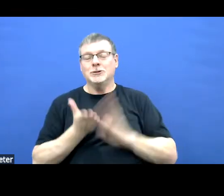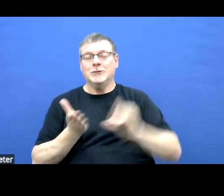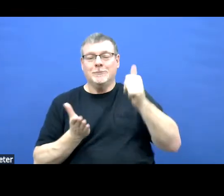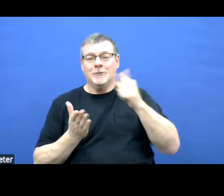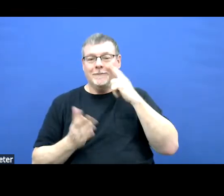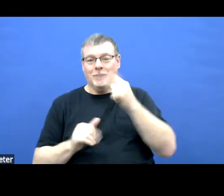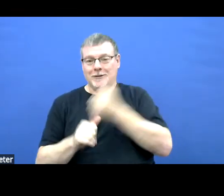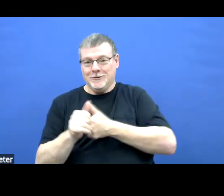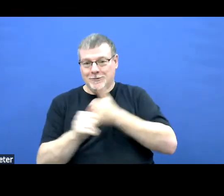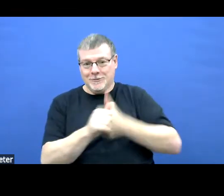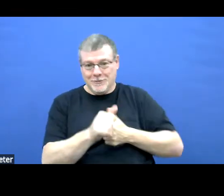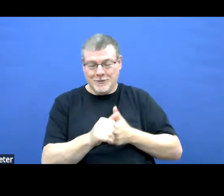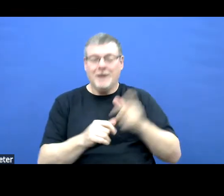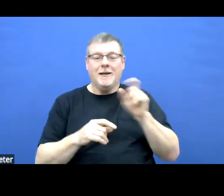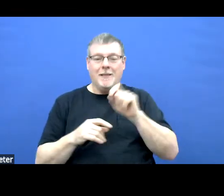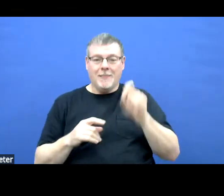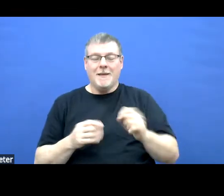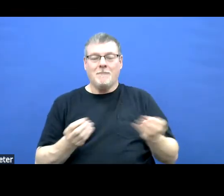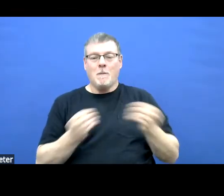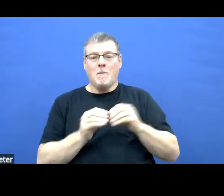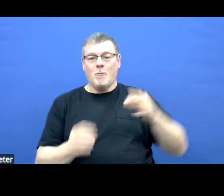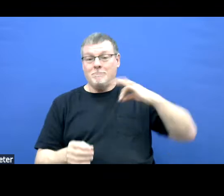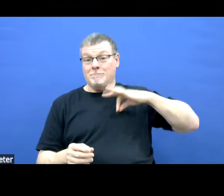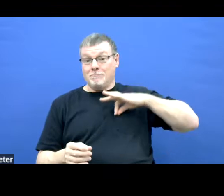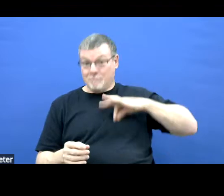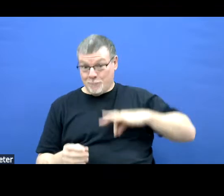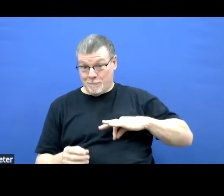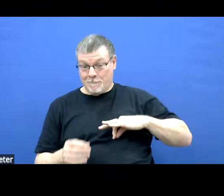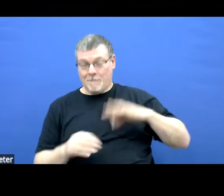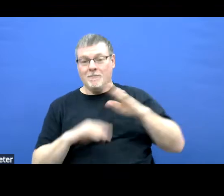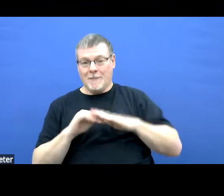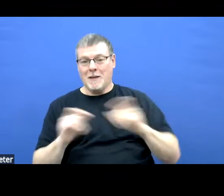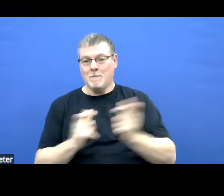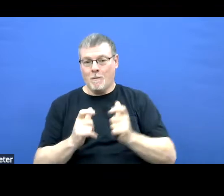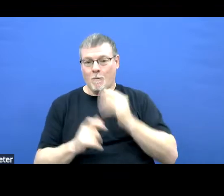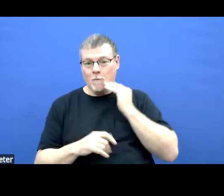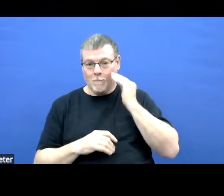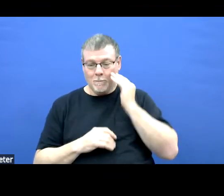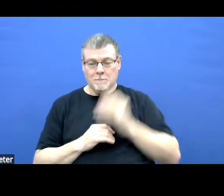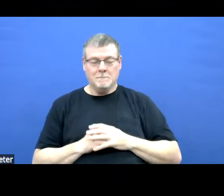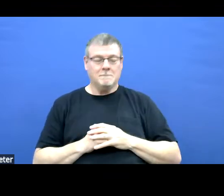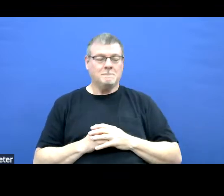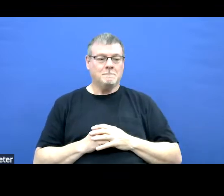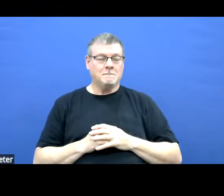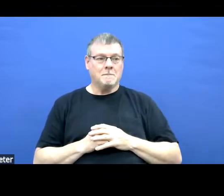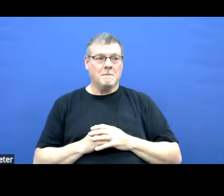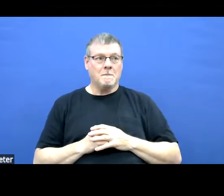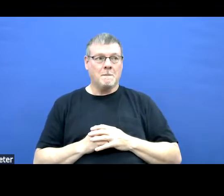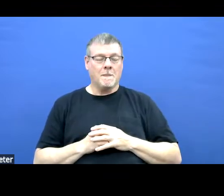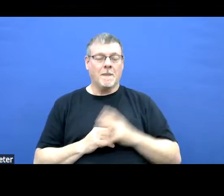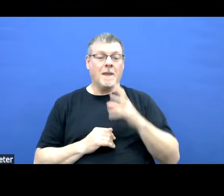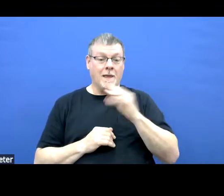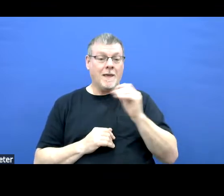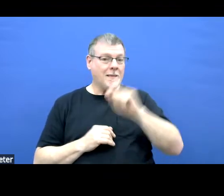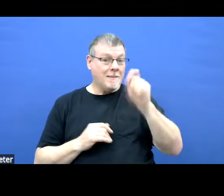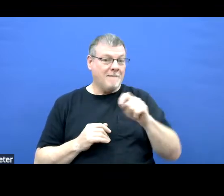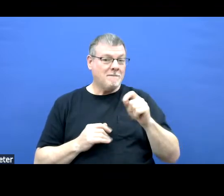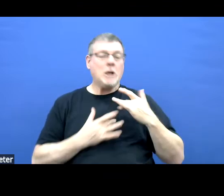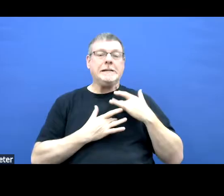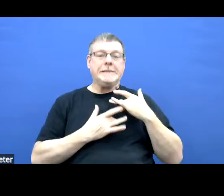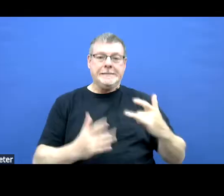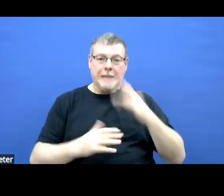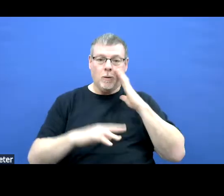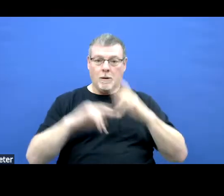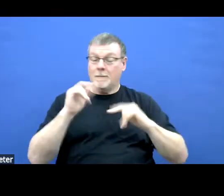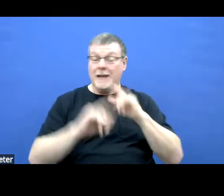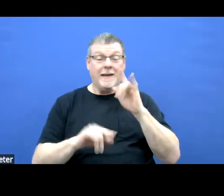each home. Therefore, they can make their margins on the smaller homes. And therefore, they're more likely to build them. If they